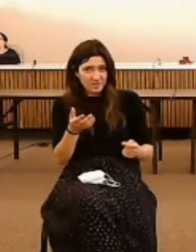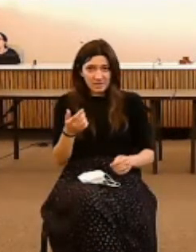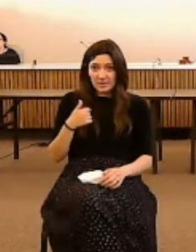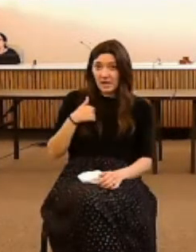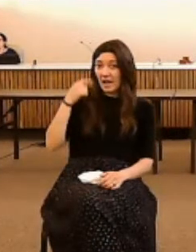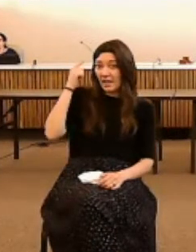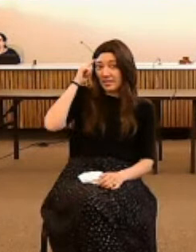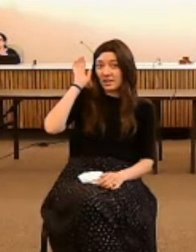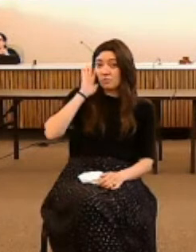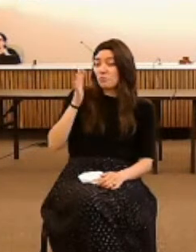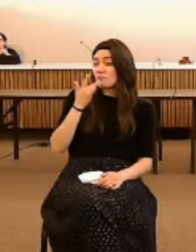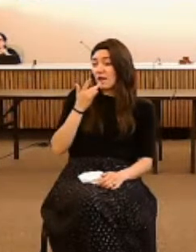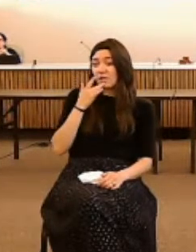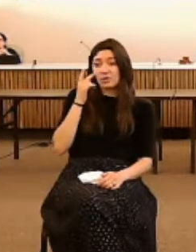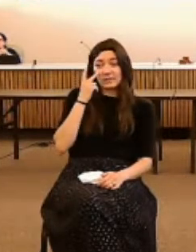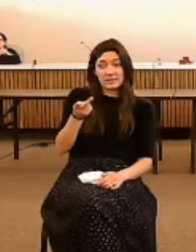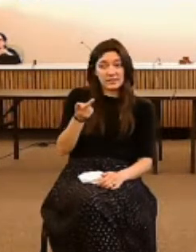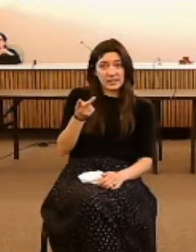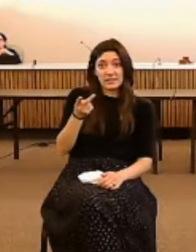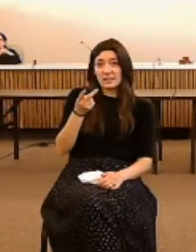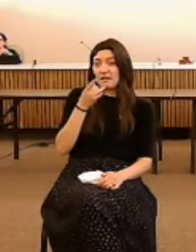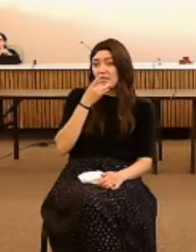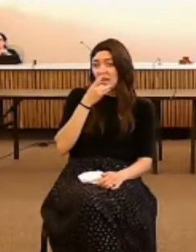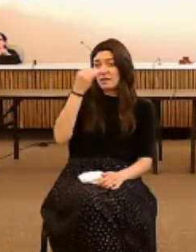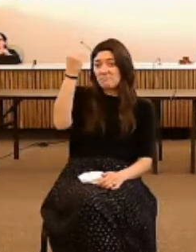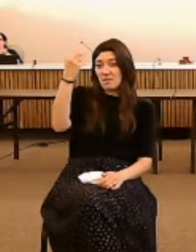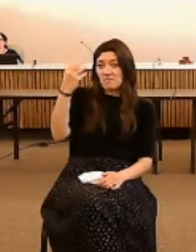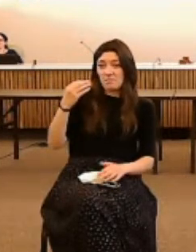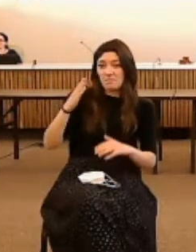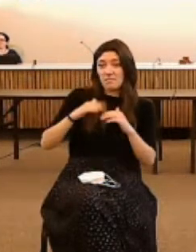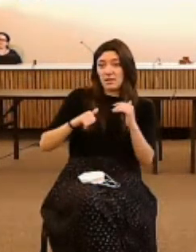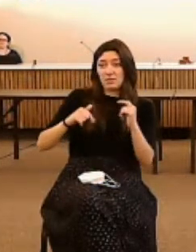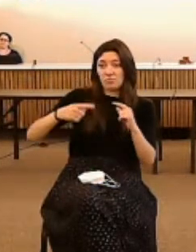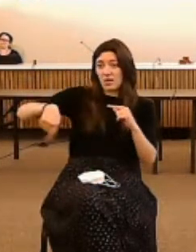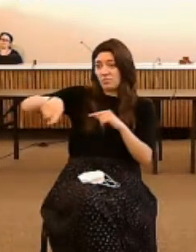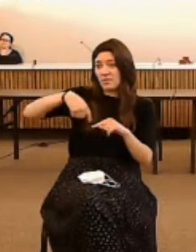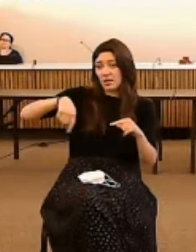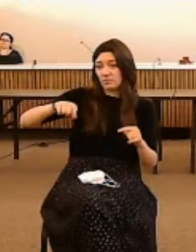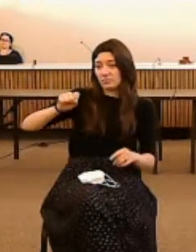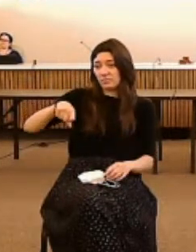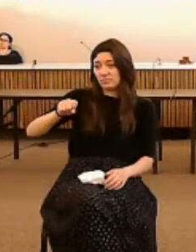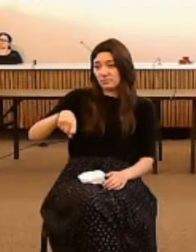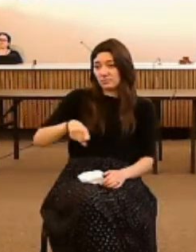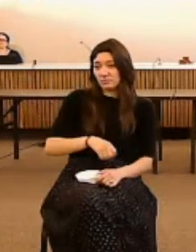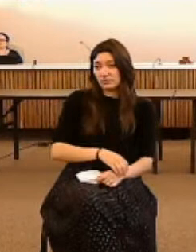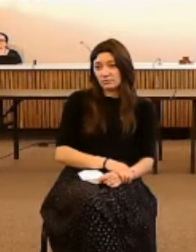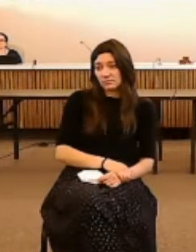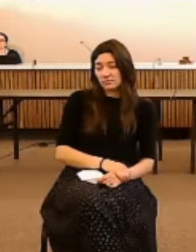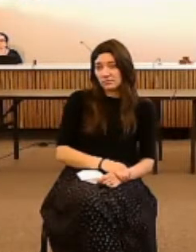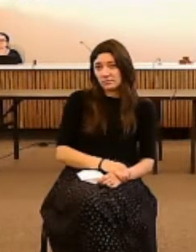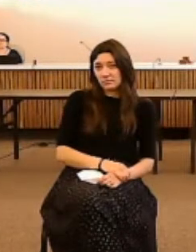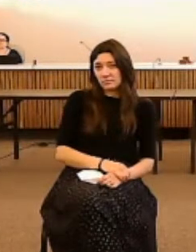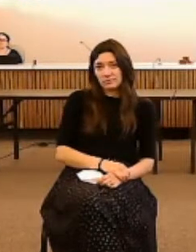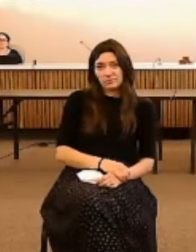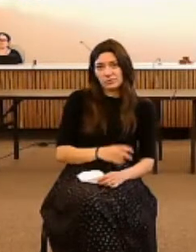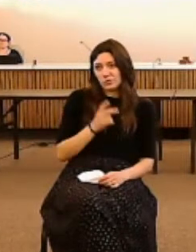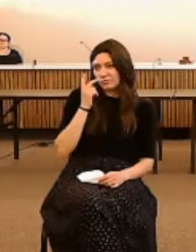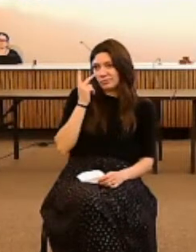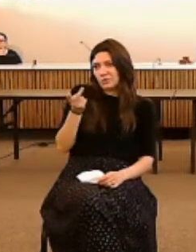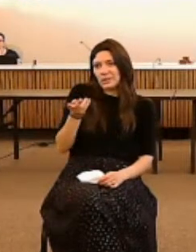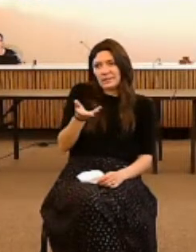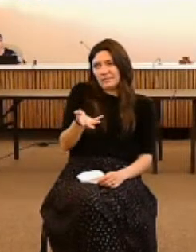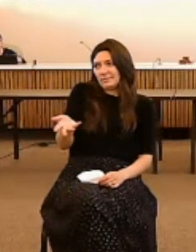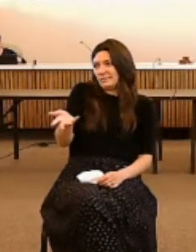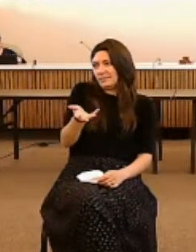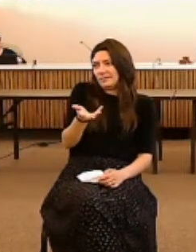think I'd rather see a traffic light than a roundabout. Okay. Just look at, we're